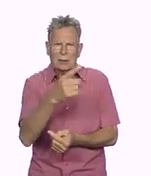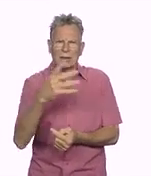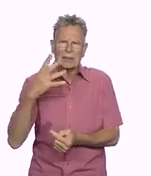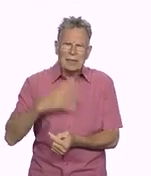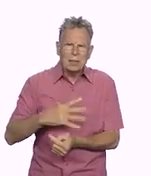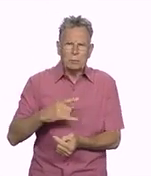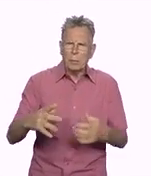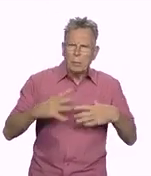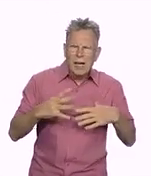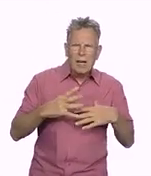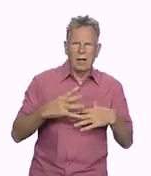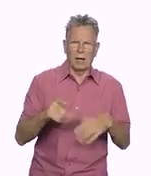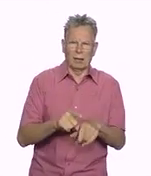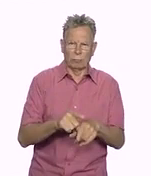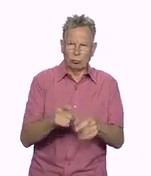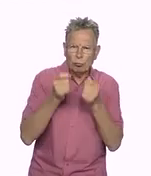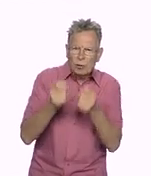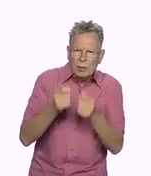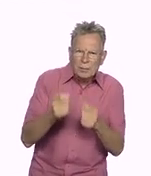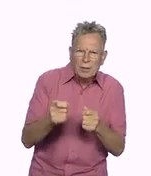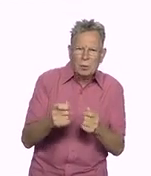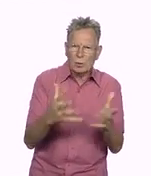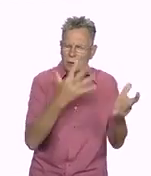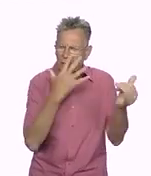you are clear on the instructions for taking medicines.